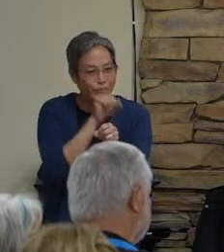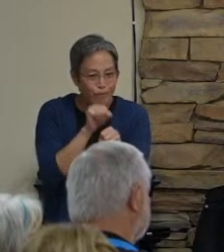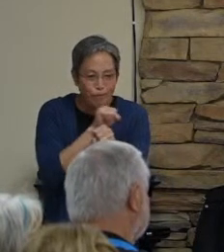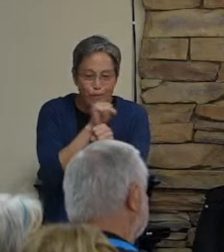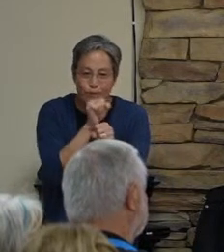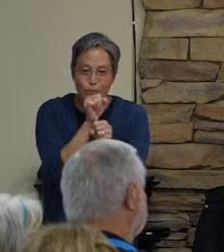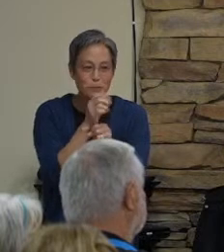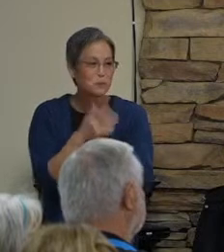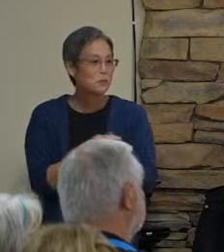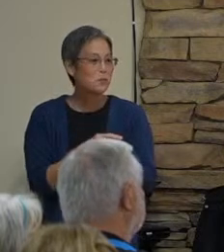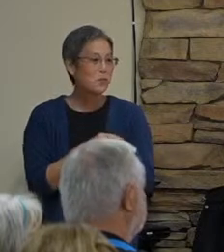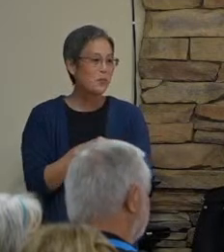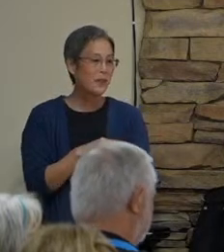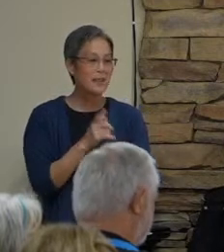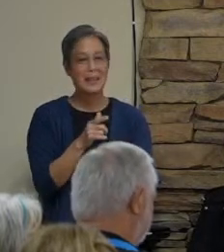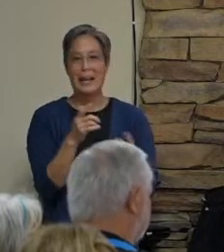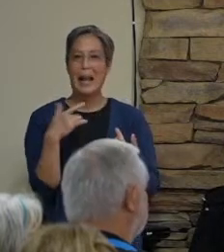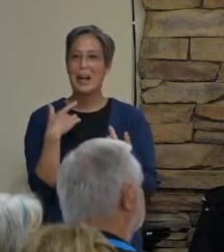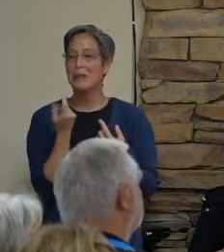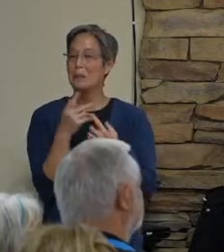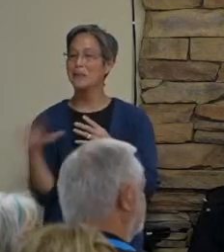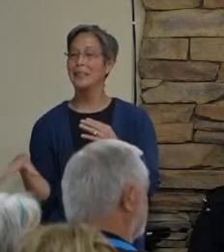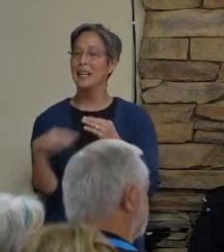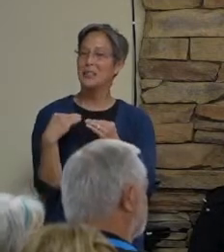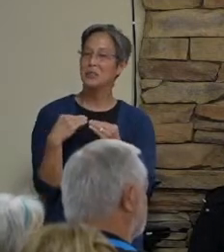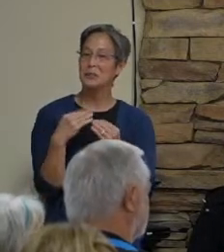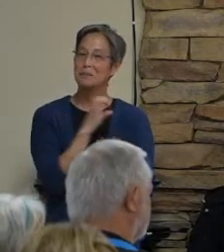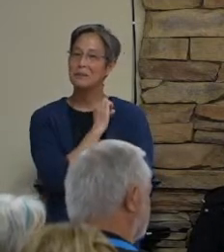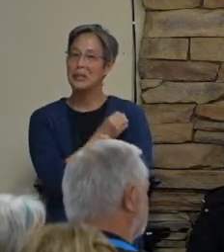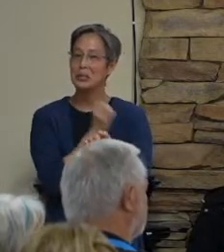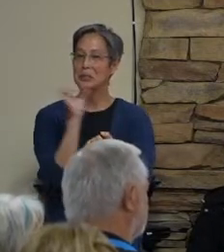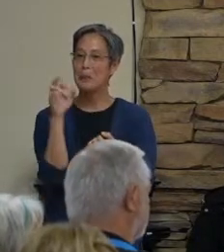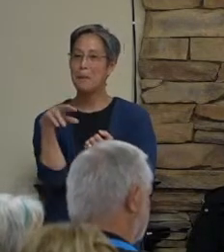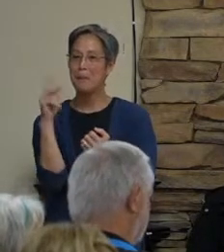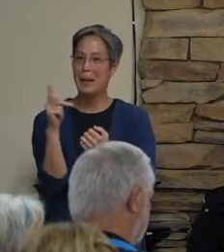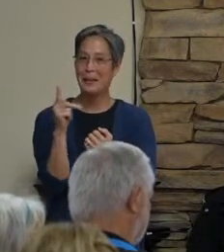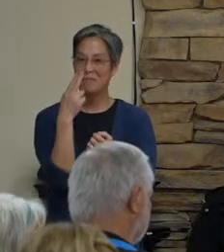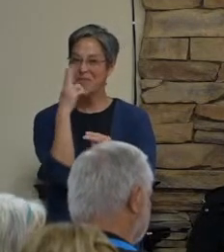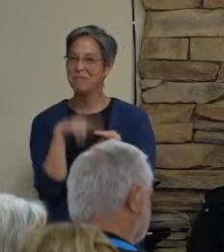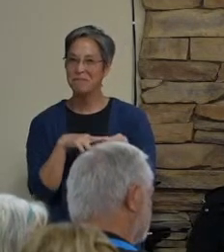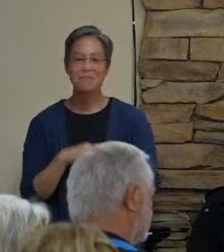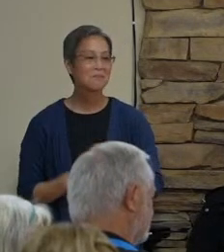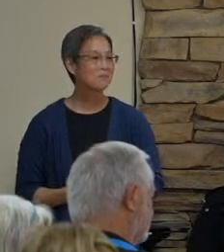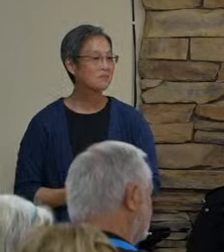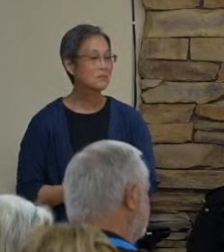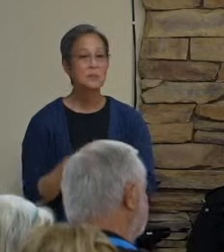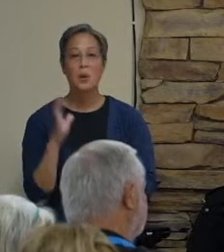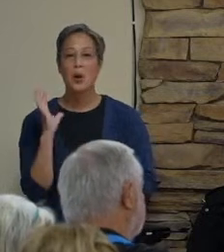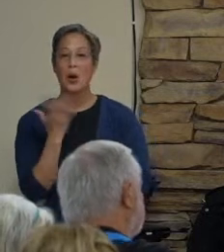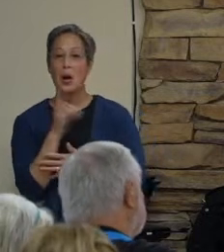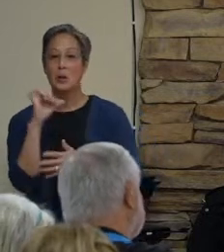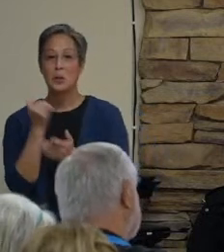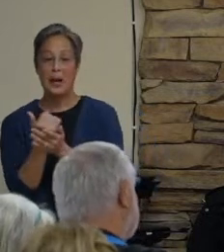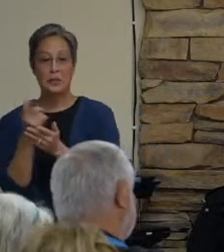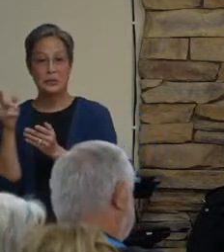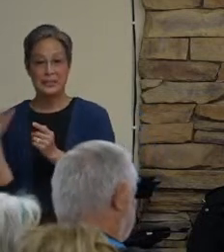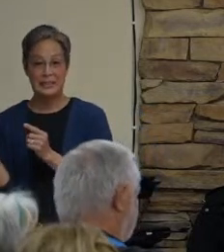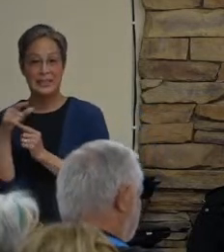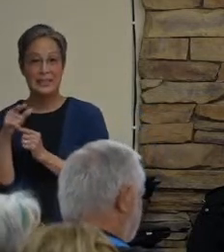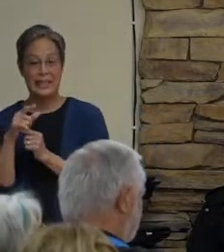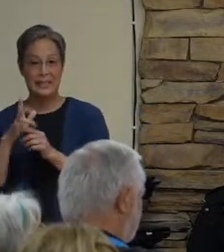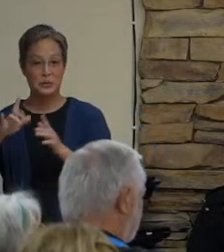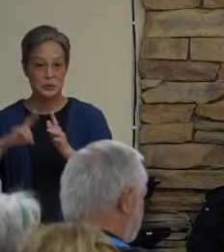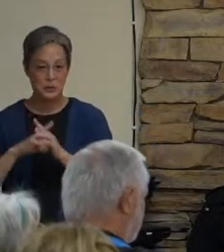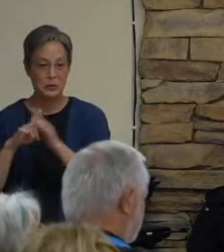full of a little bit of extra spunk and energy. So as our graduates came out, trying to grasp